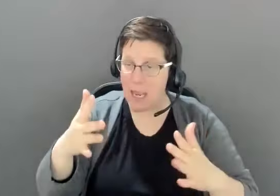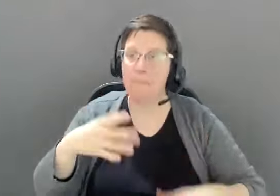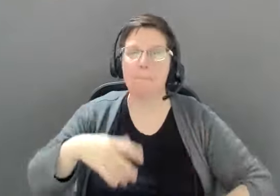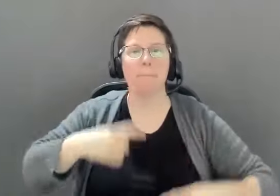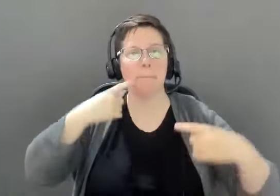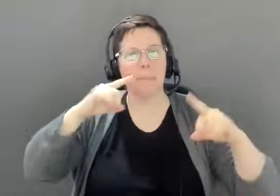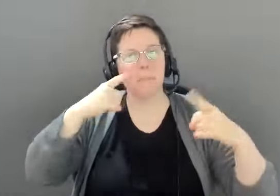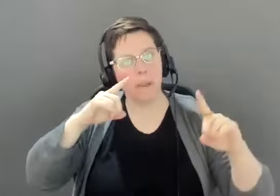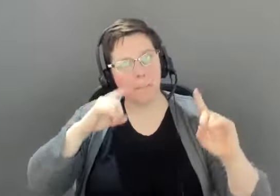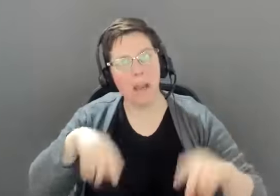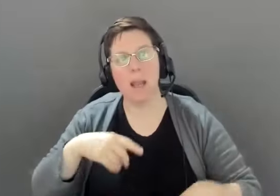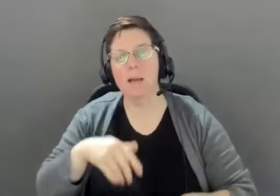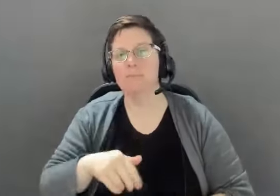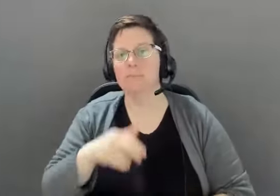removed in October of 2021.